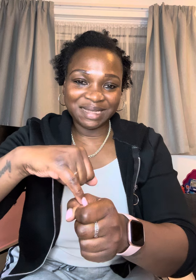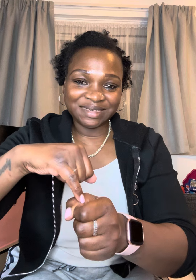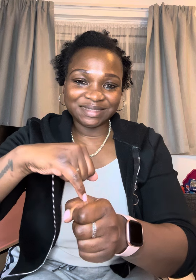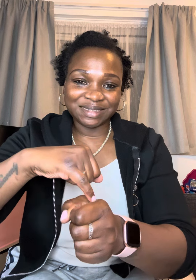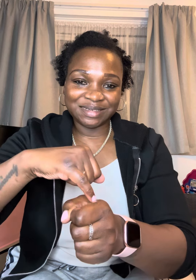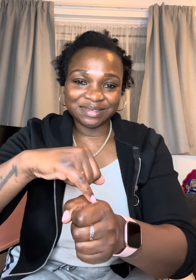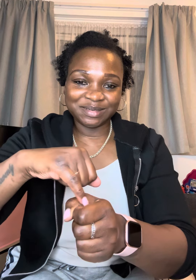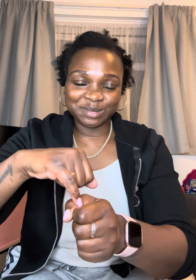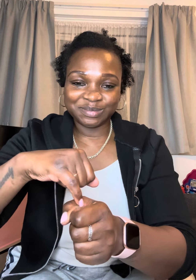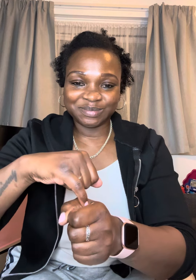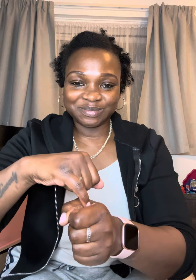medicine,